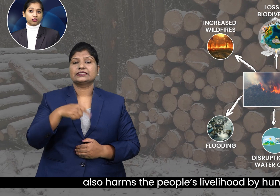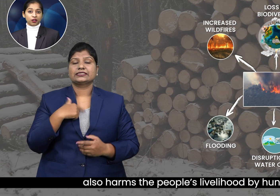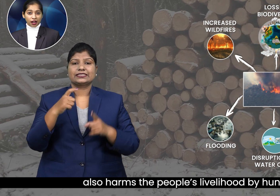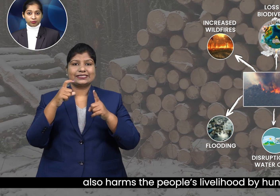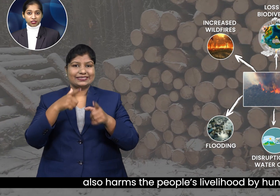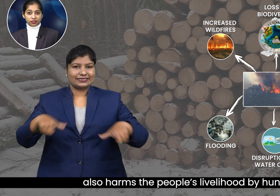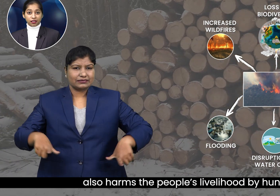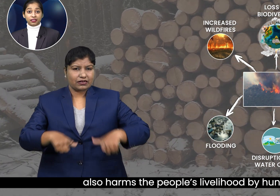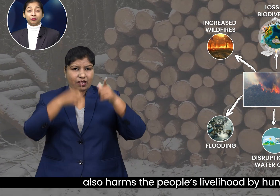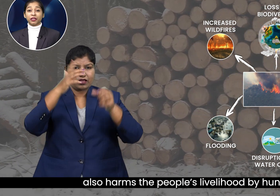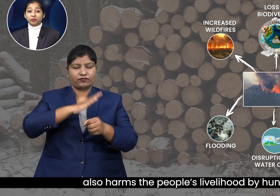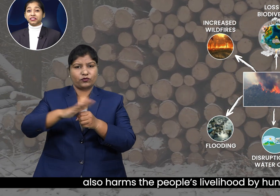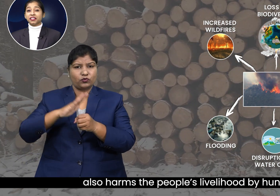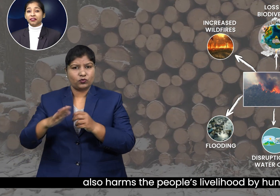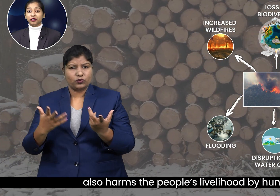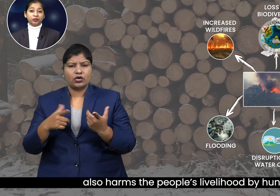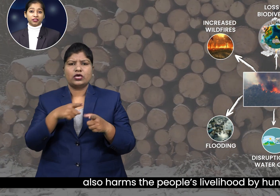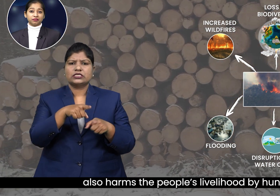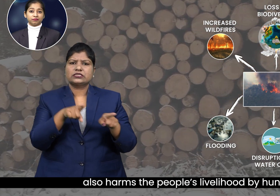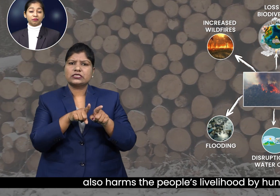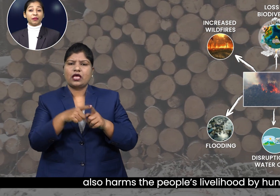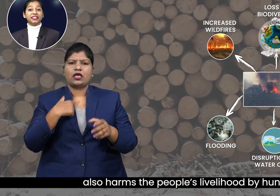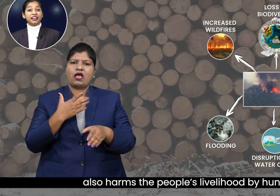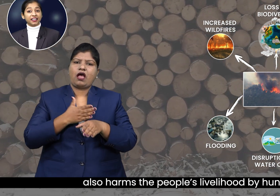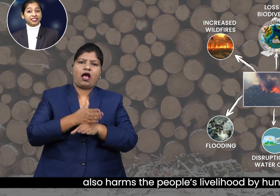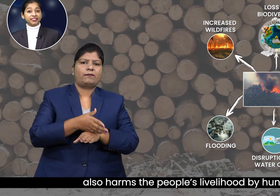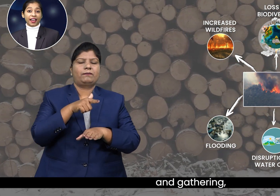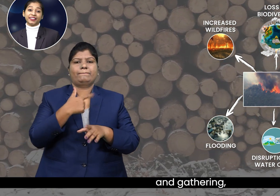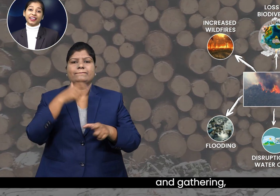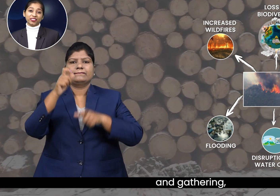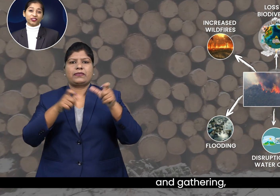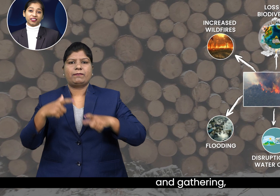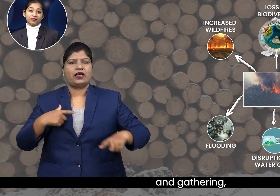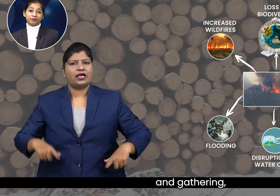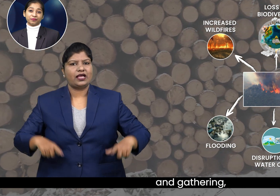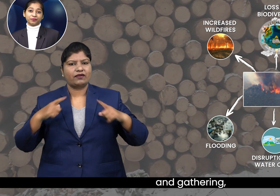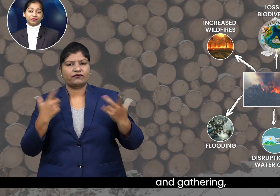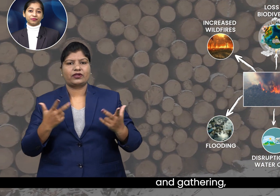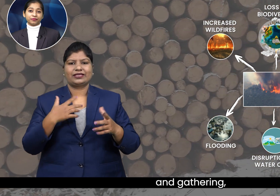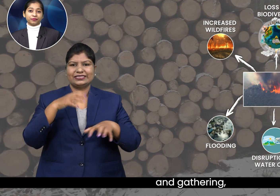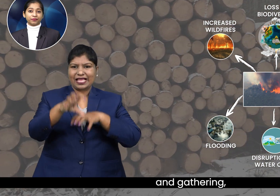Deforestation also harms the people's livelihood by hunting and gathering,